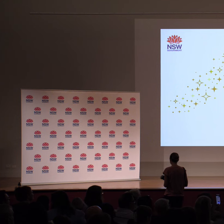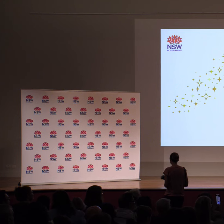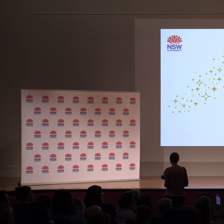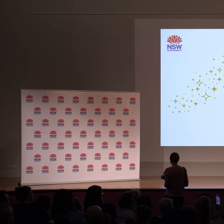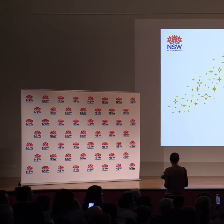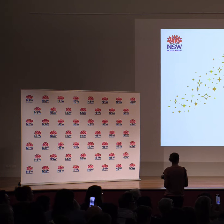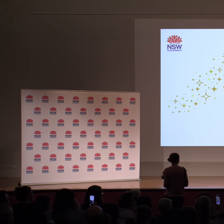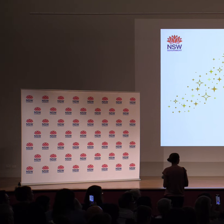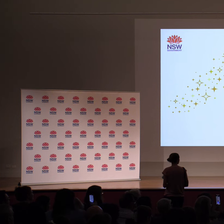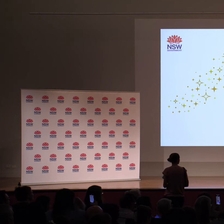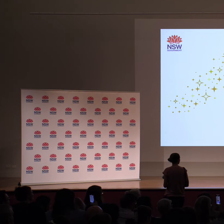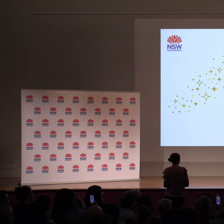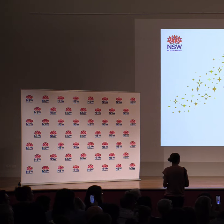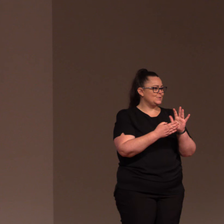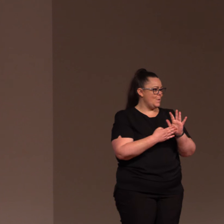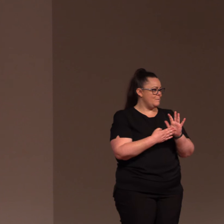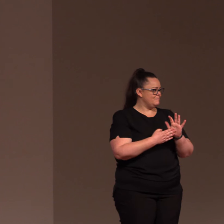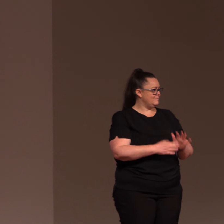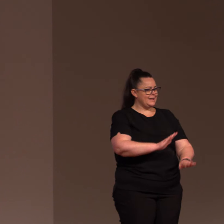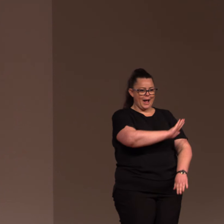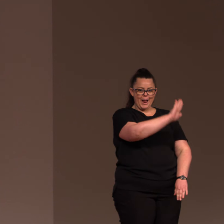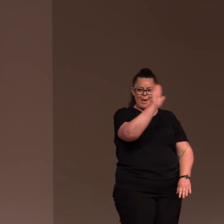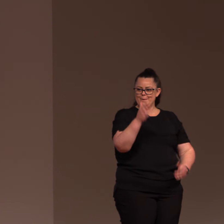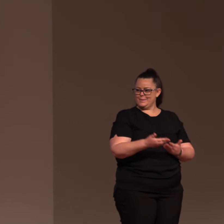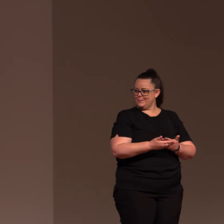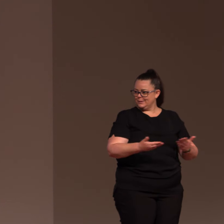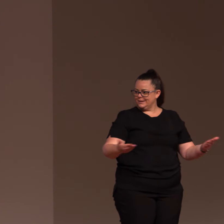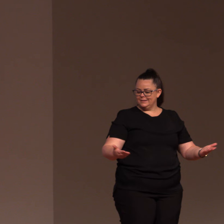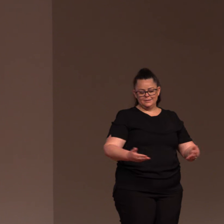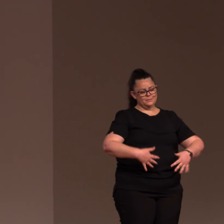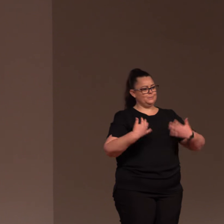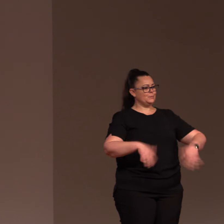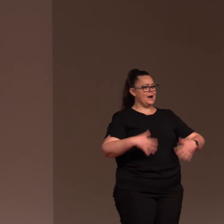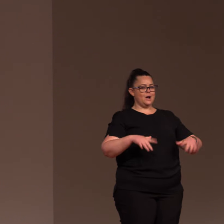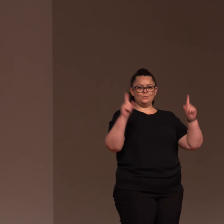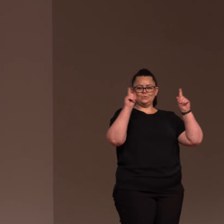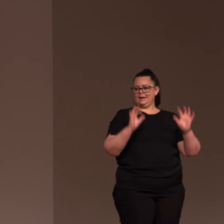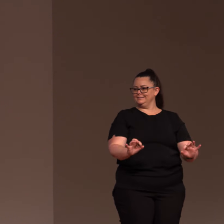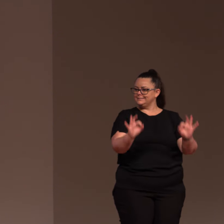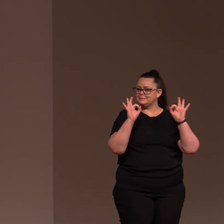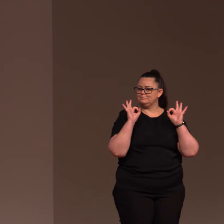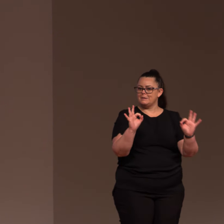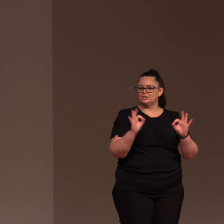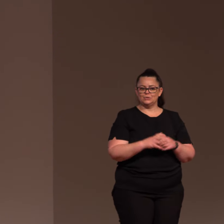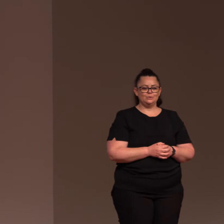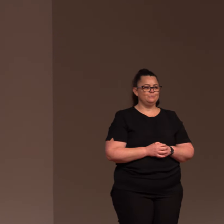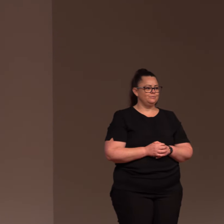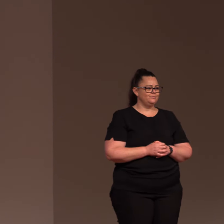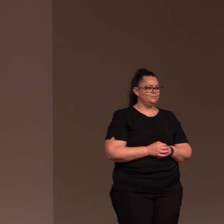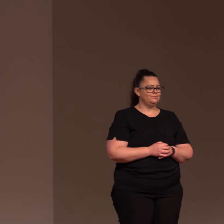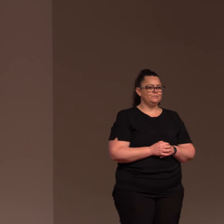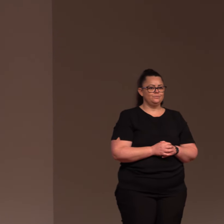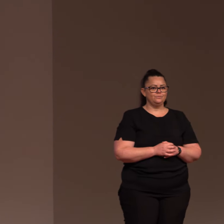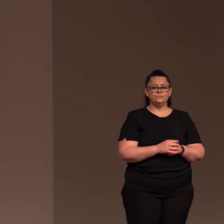Thank you so much, Tom. Hello to everyone. What an amazing, special day it is today. I will also want to say to